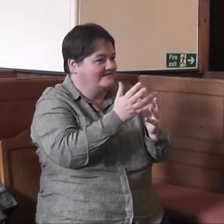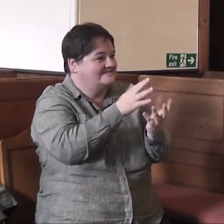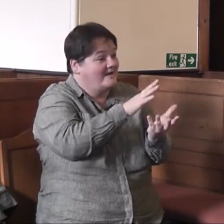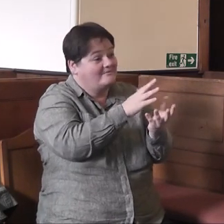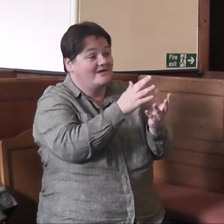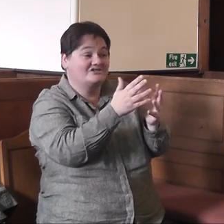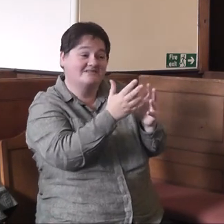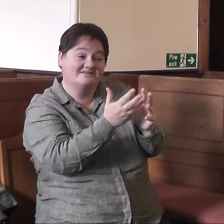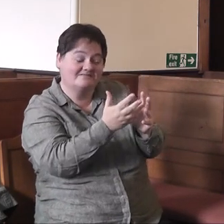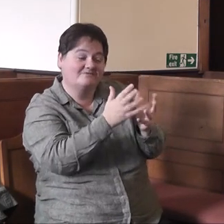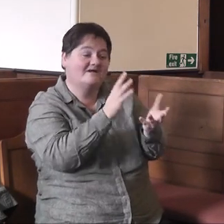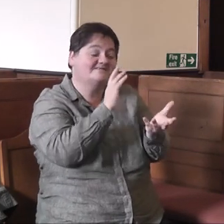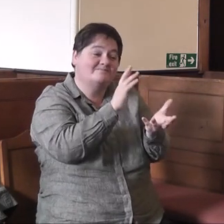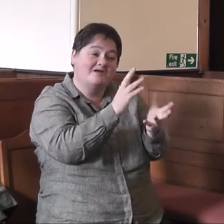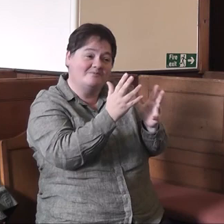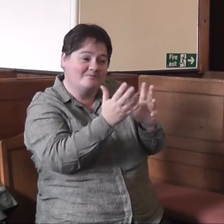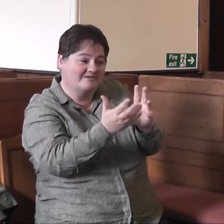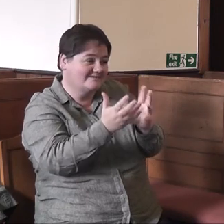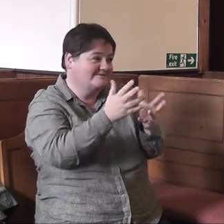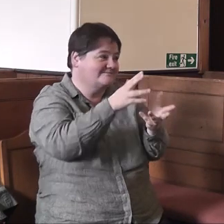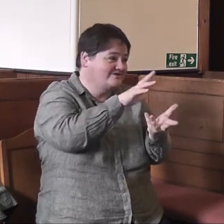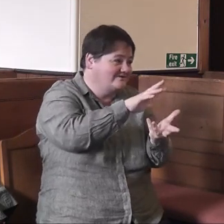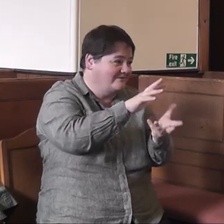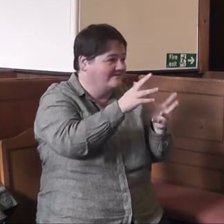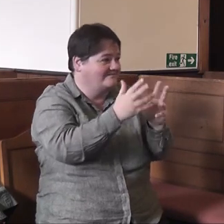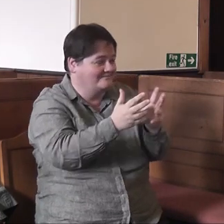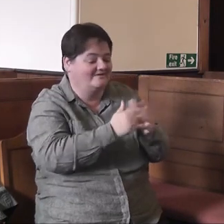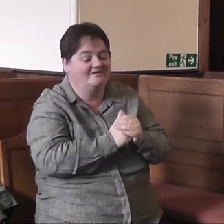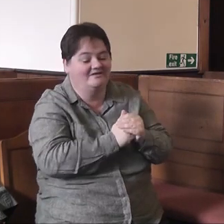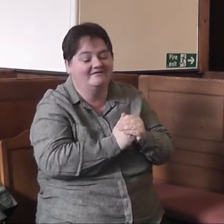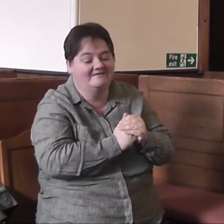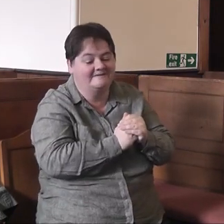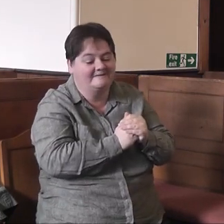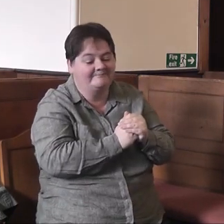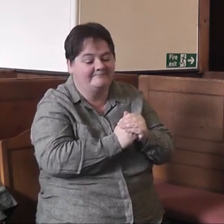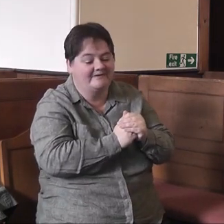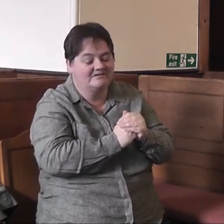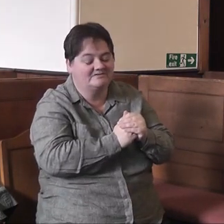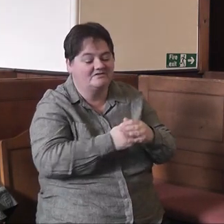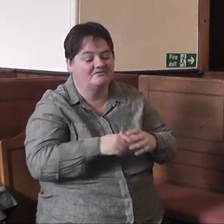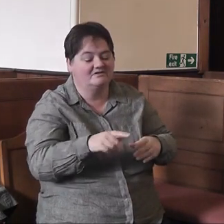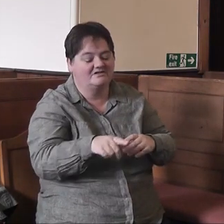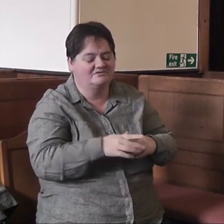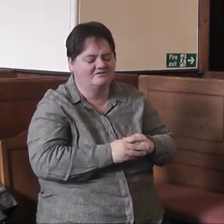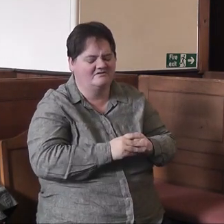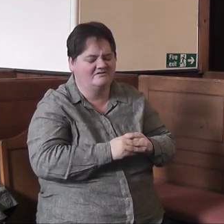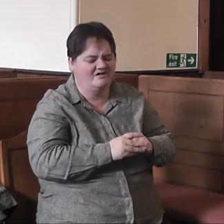he's a man but actually, well, he's a baby but something special about them. Yeah. So, okay, shall we go to that?